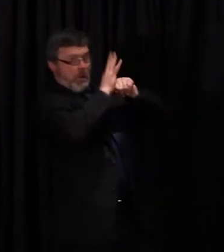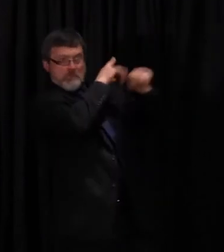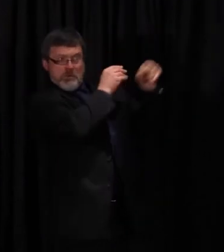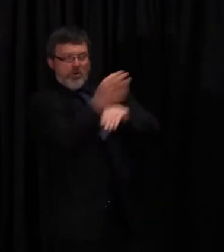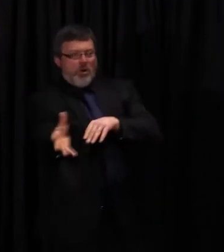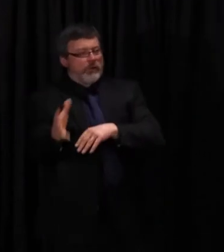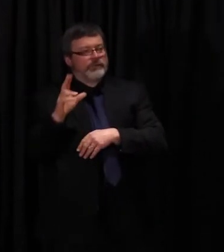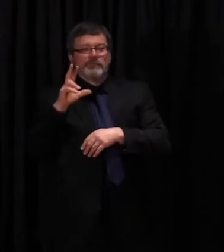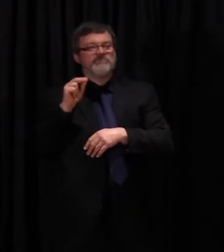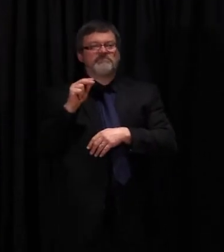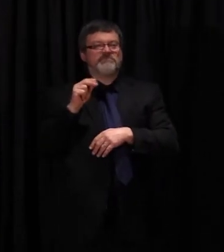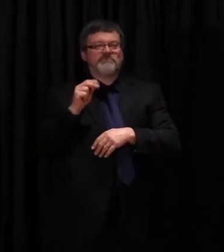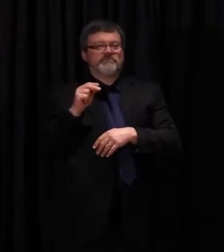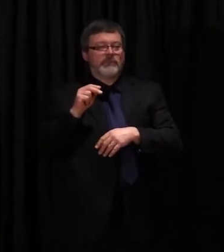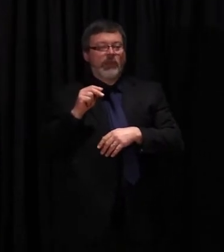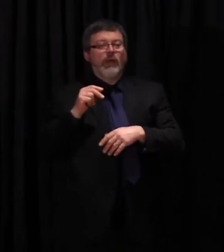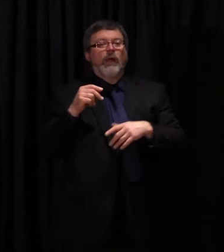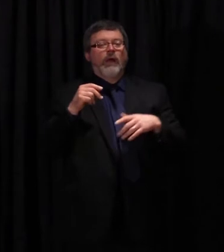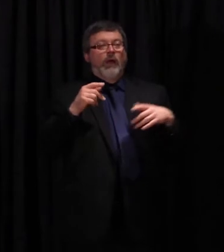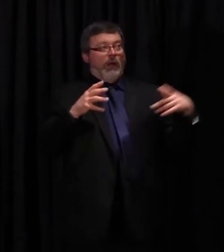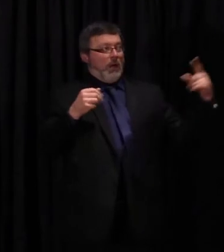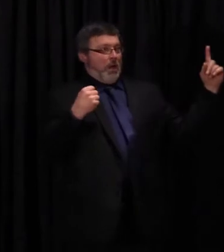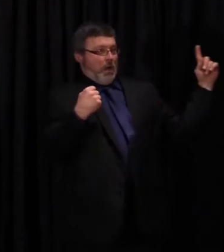it much, much worse.